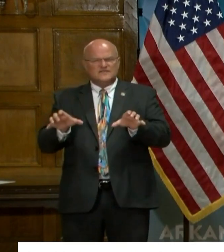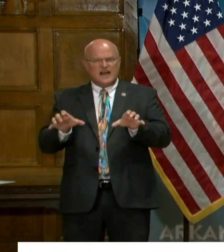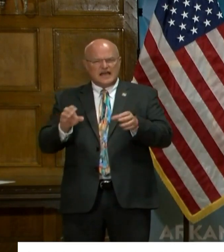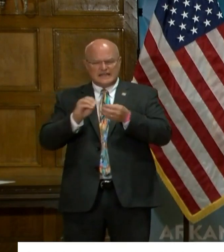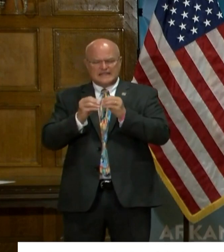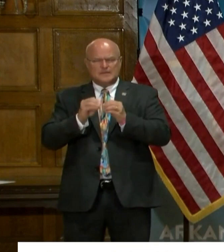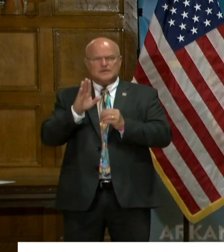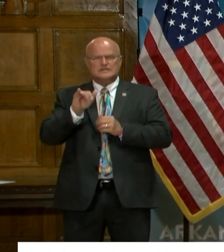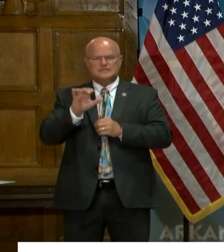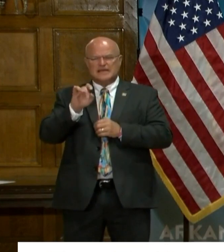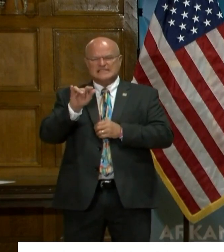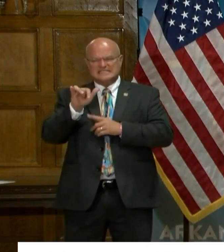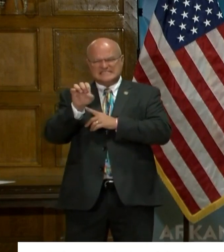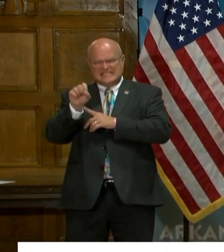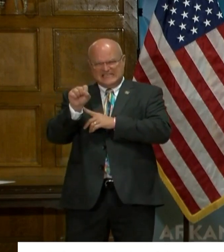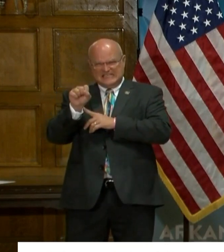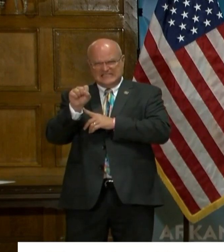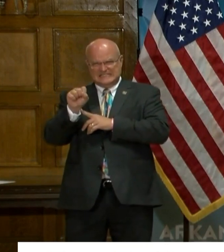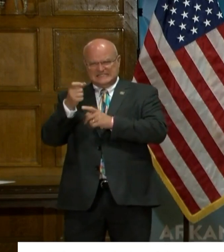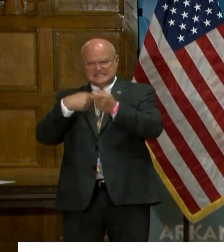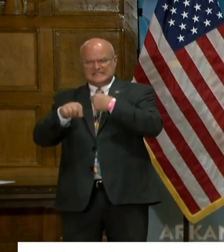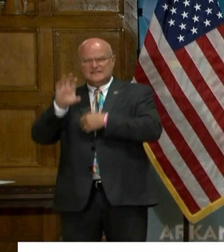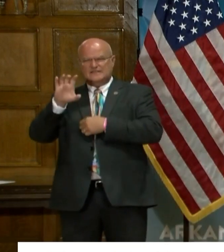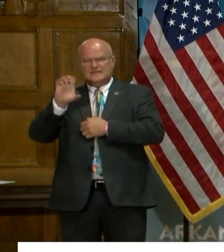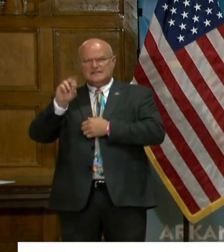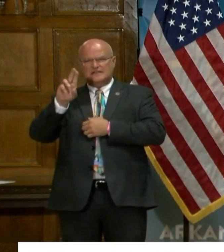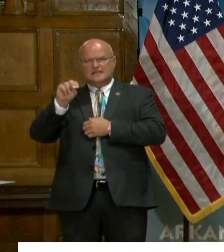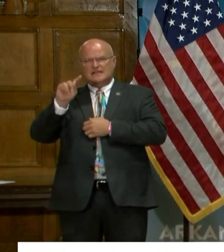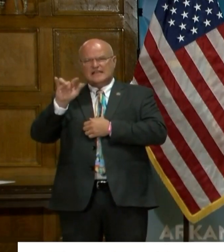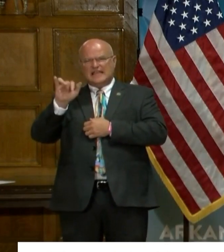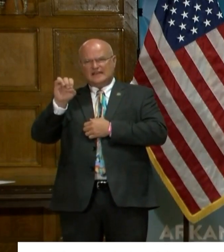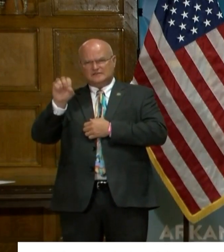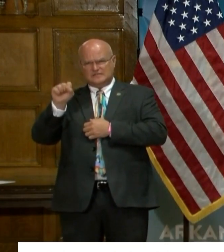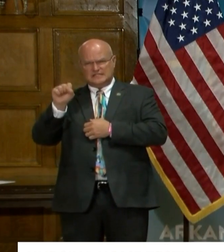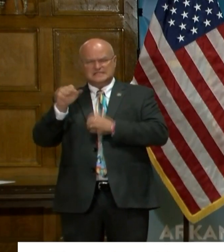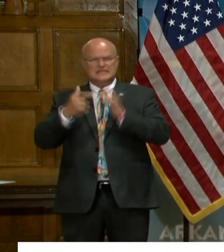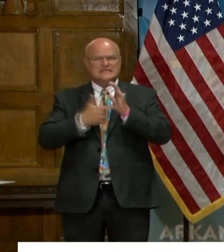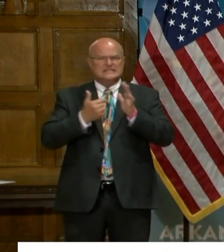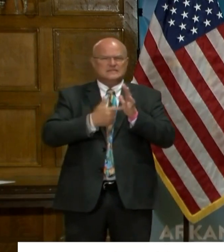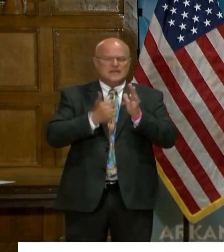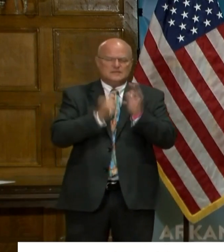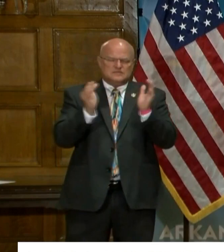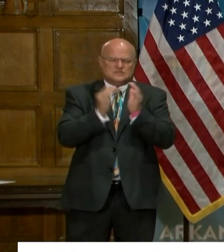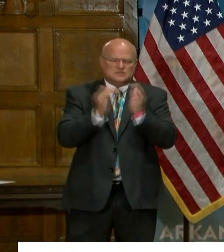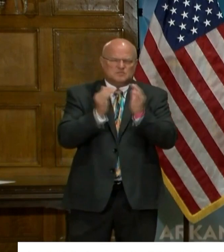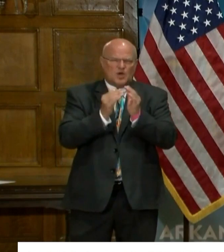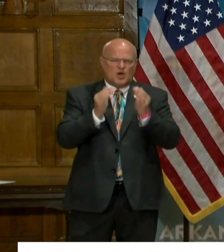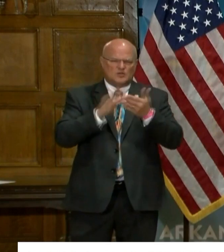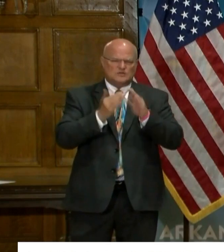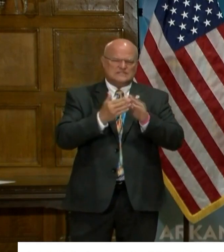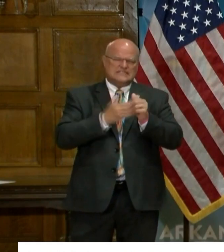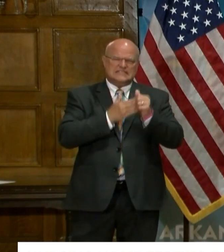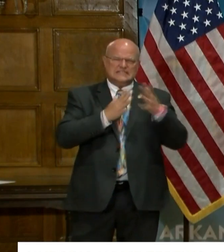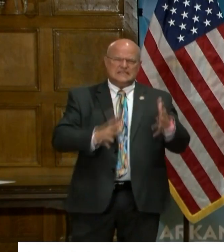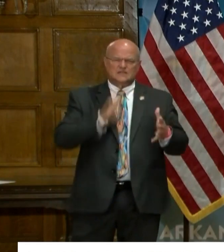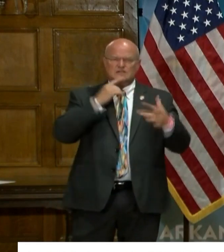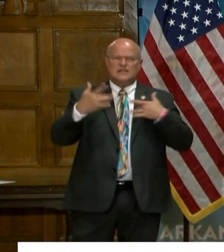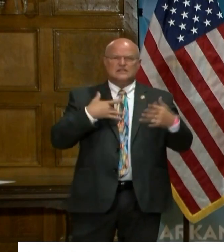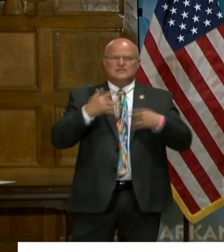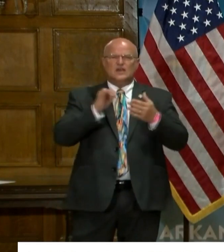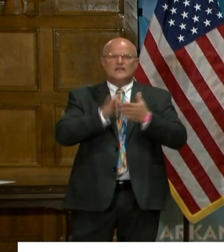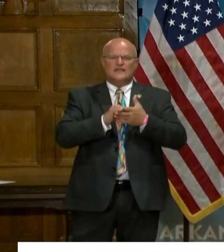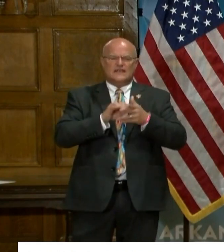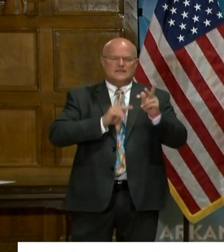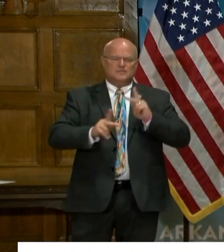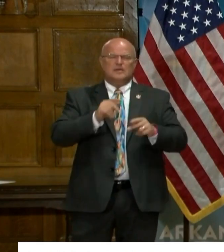the numbers by city instead of county. I know some smaller municipality leaders are just concerned that